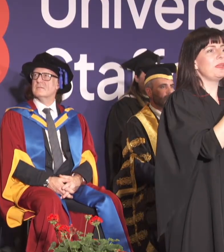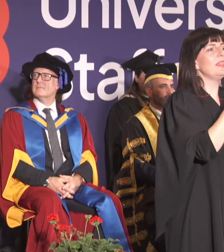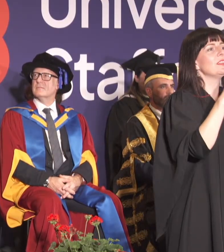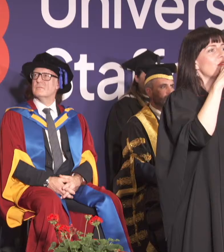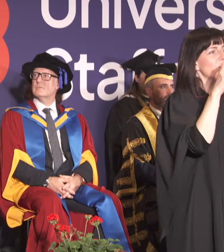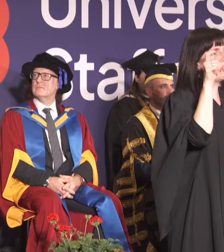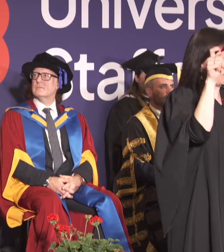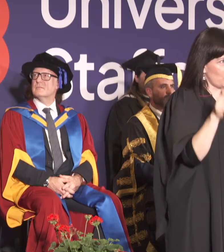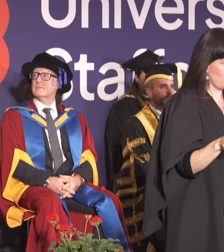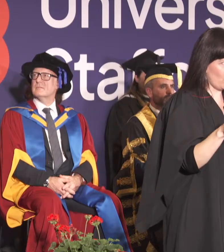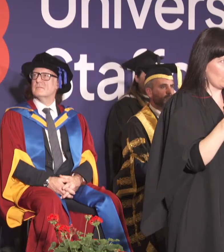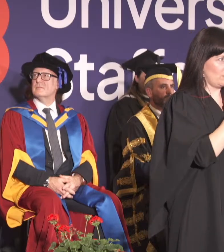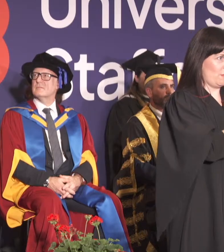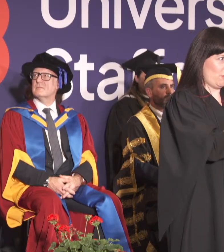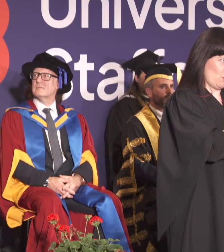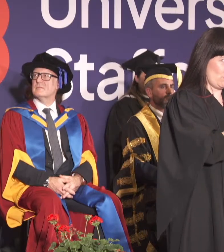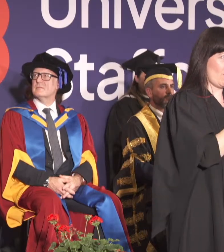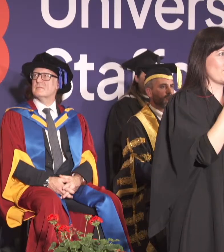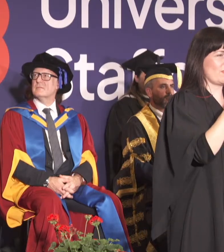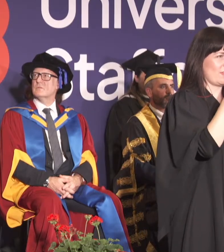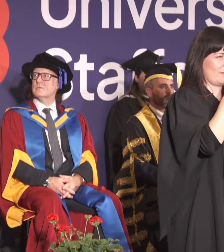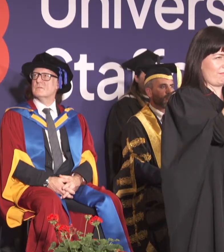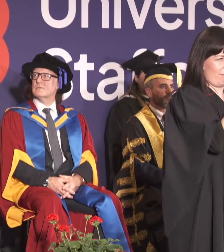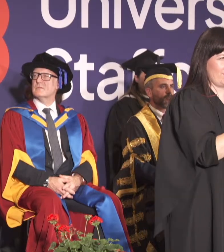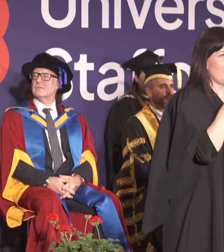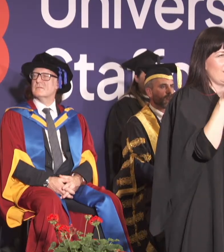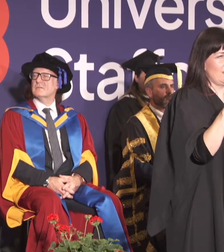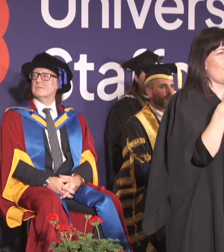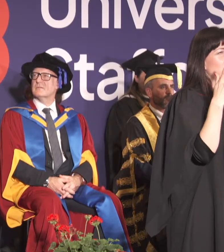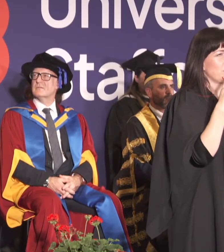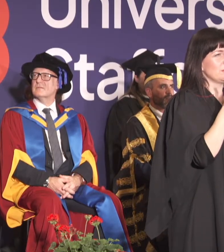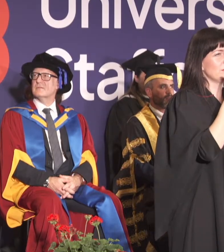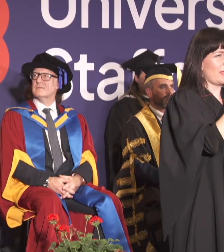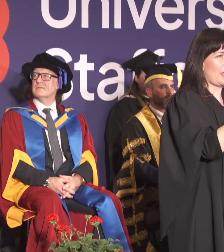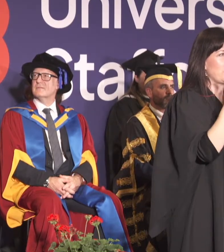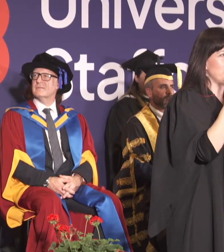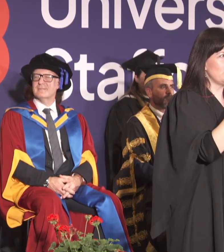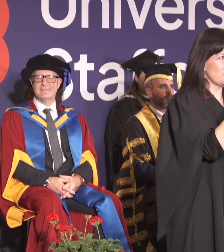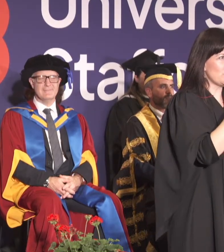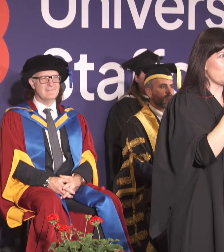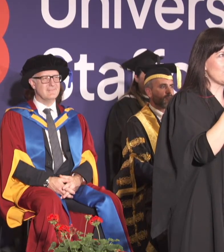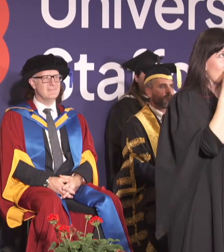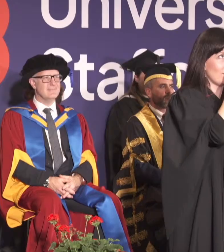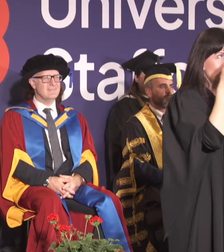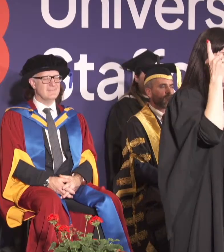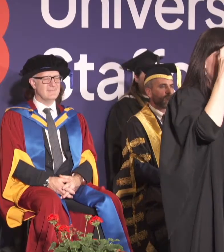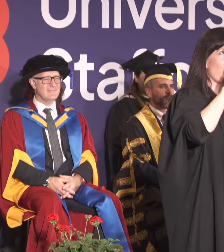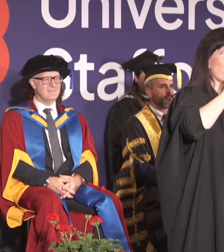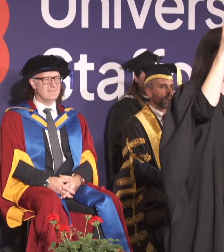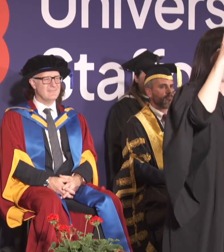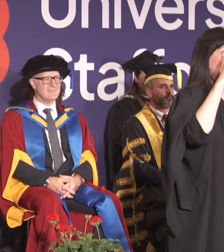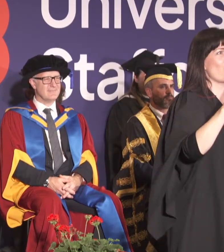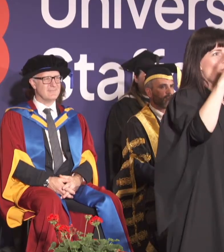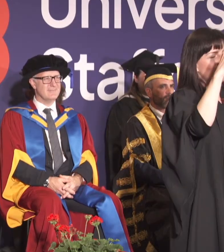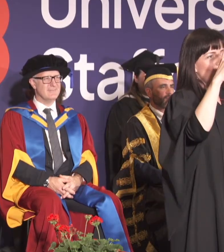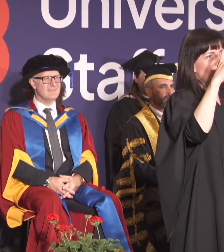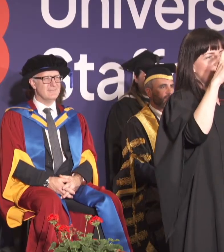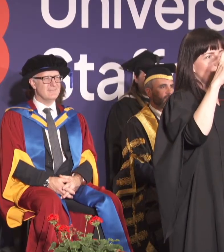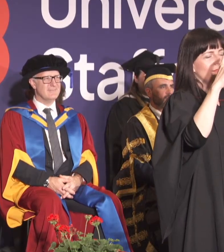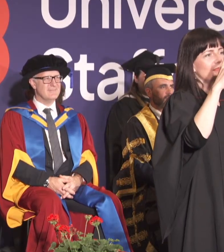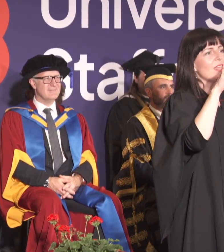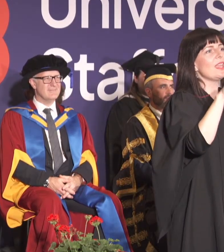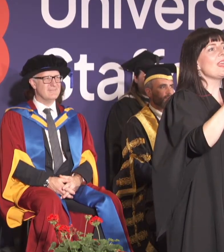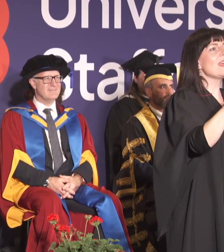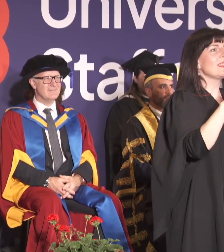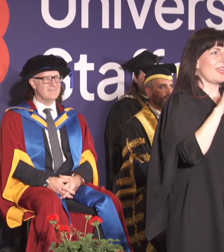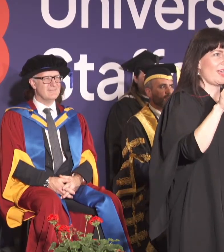and photographic marshals who will choreograph the iconic academic cap throw photograph. Guests, at the signal